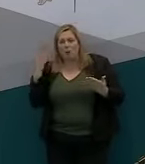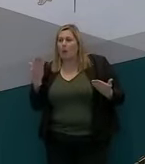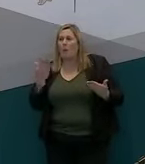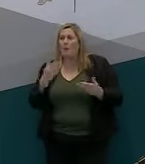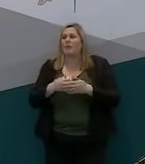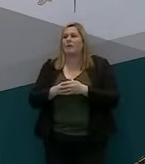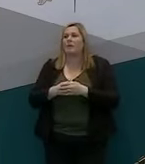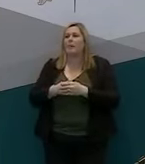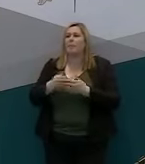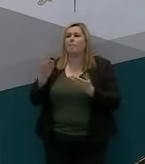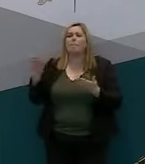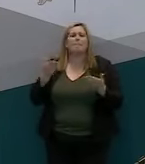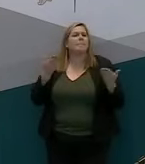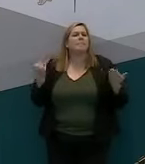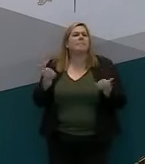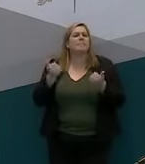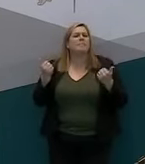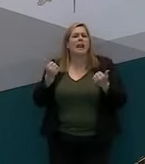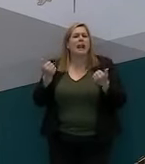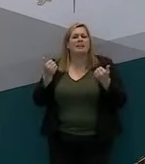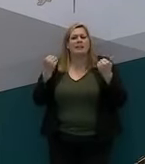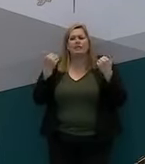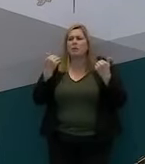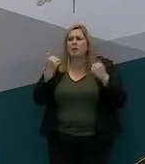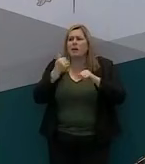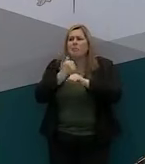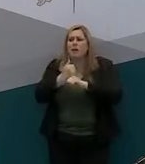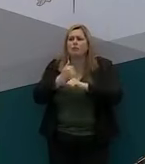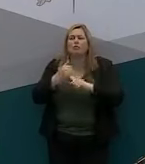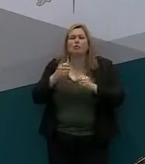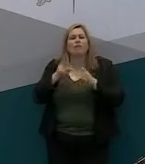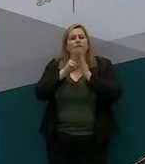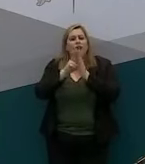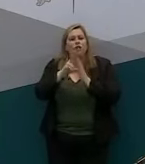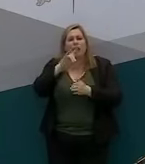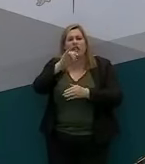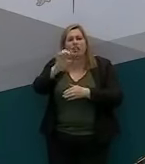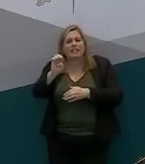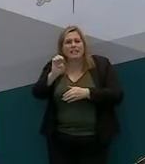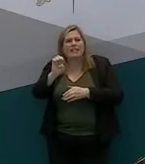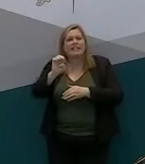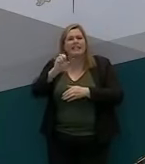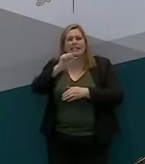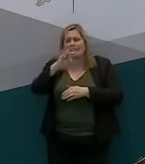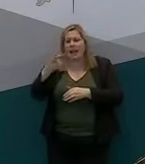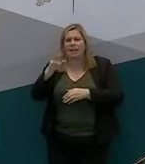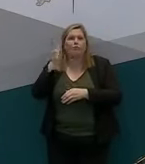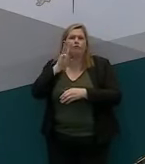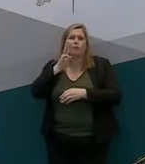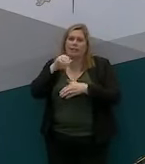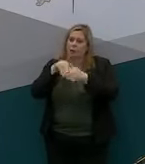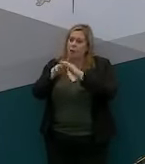the voluntary take-up by HSE employees of going to nursing homes that are, say,